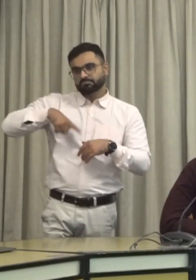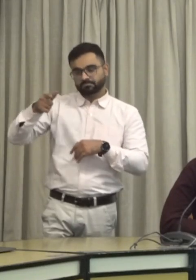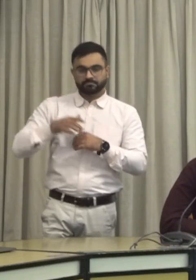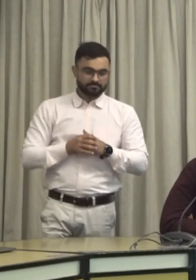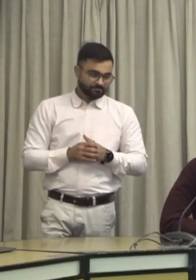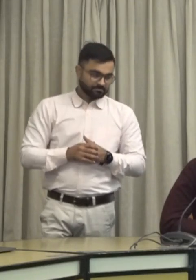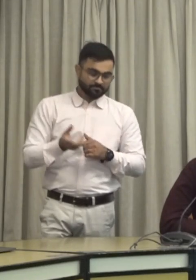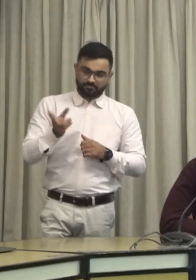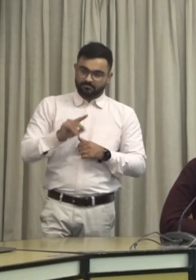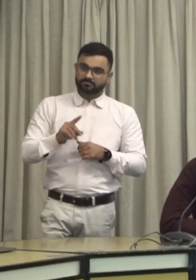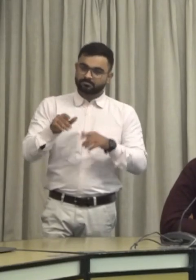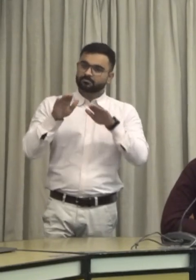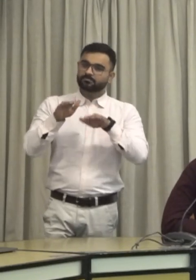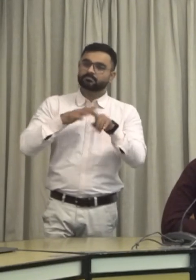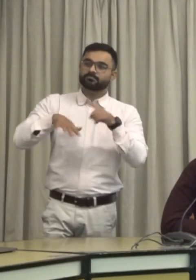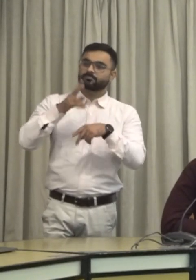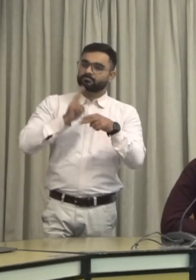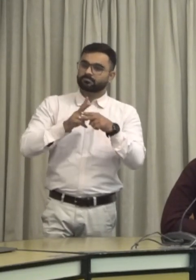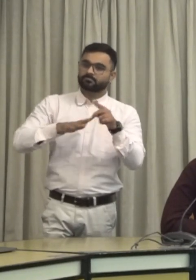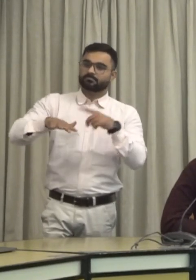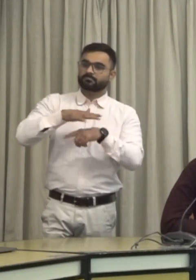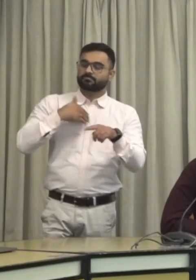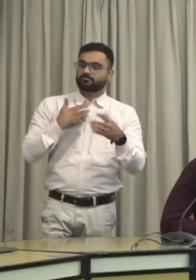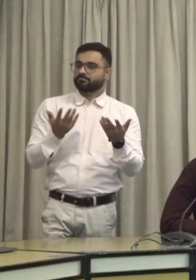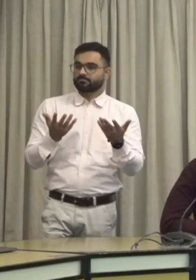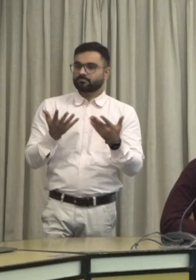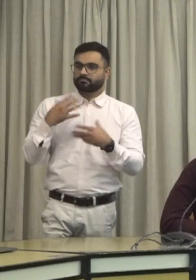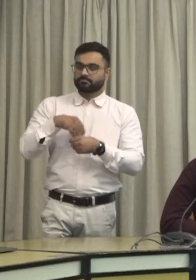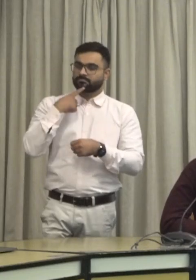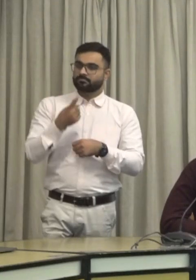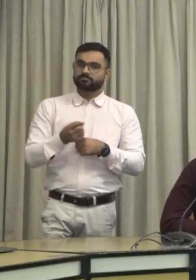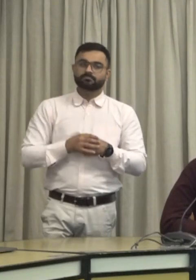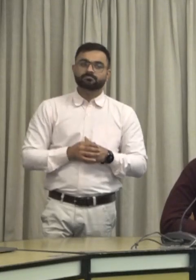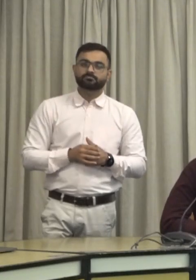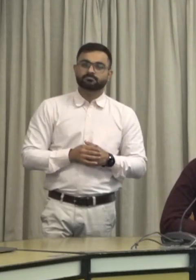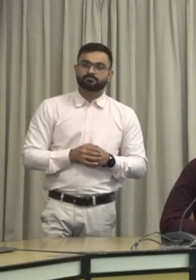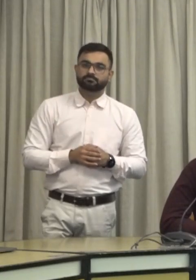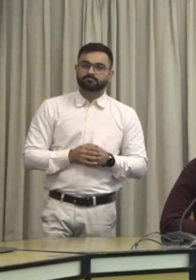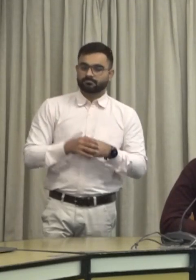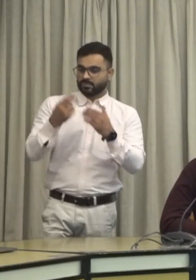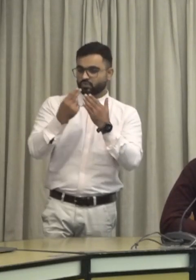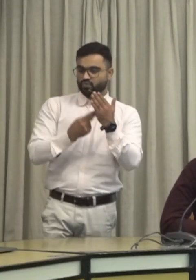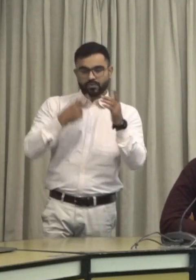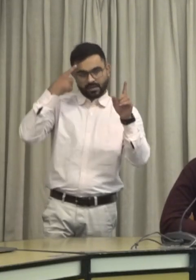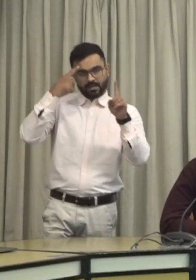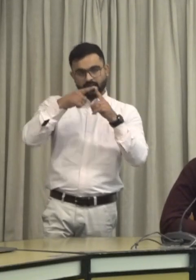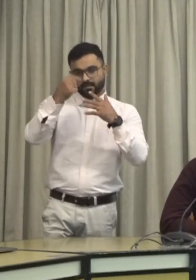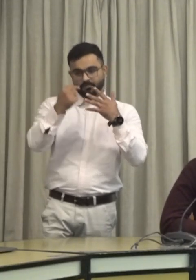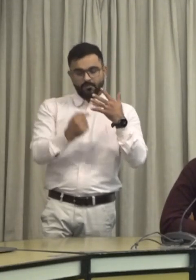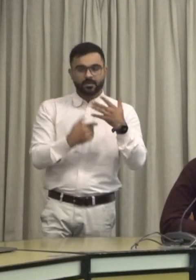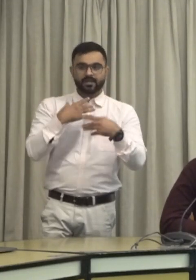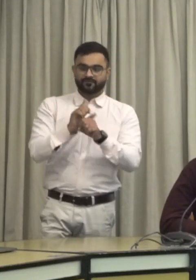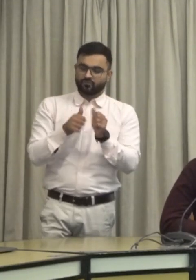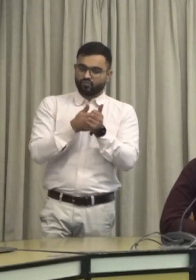Mm-hmm. So I think again, ultimately, it depends on that particular scenario. I wouldn't say there are defined goals pre-hand which